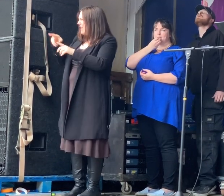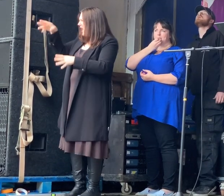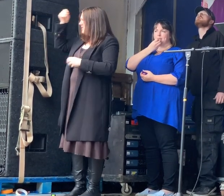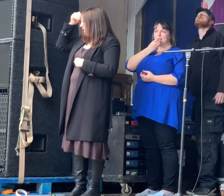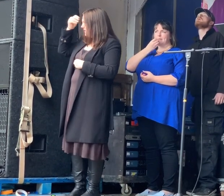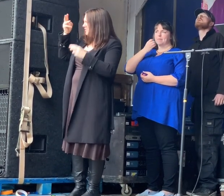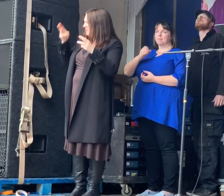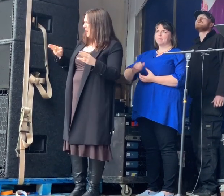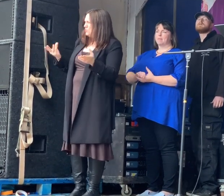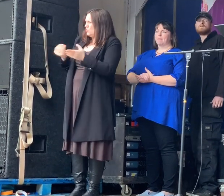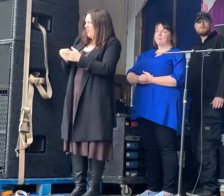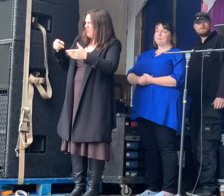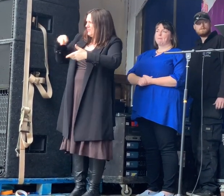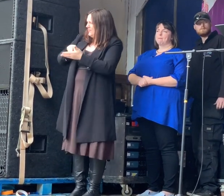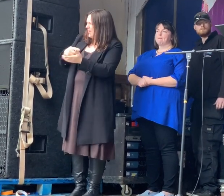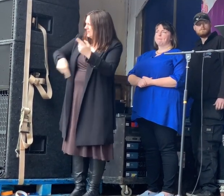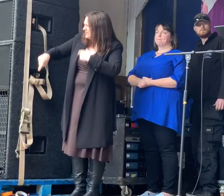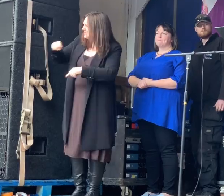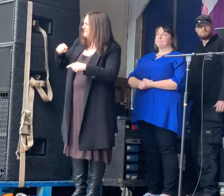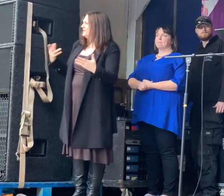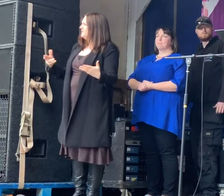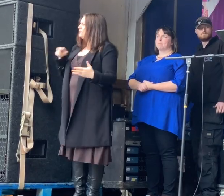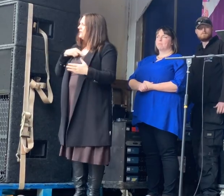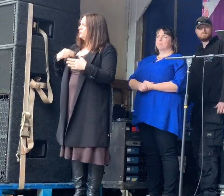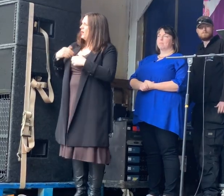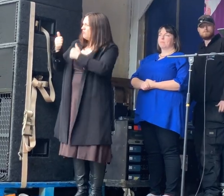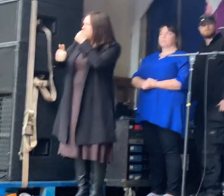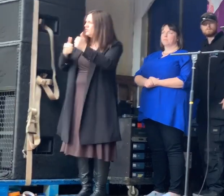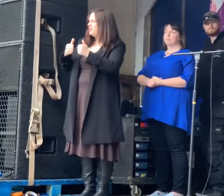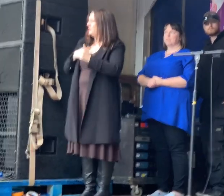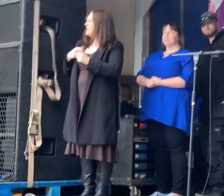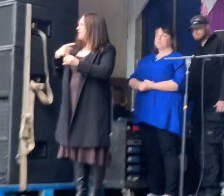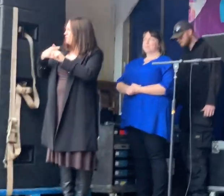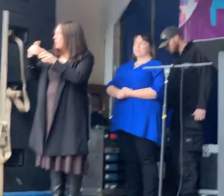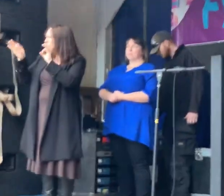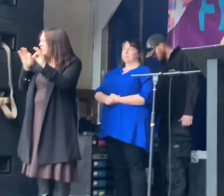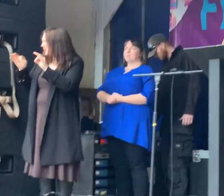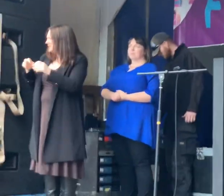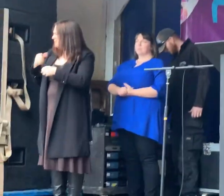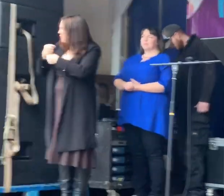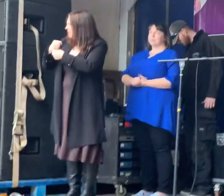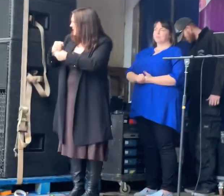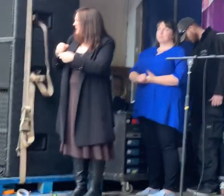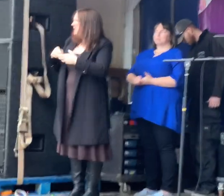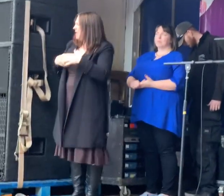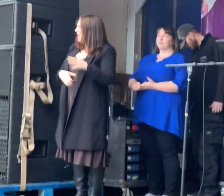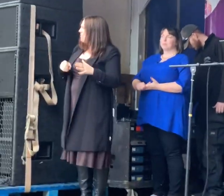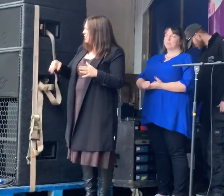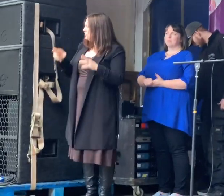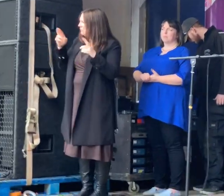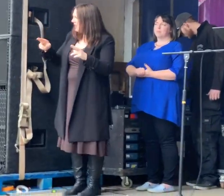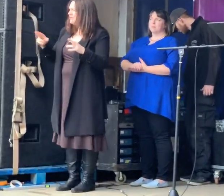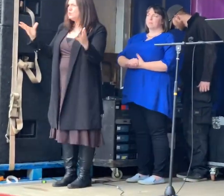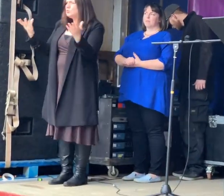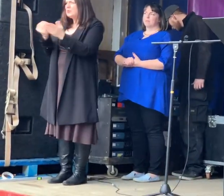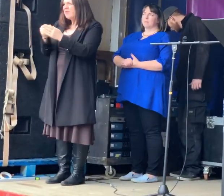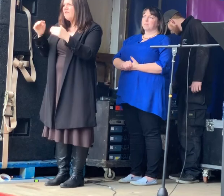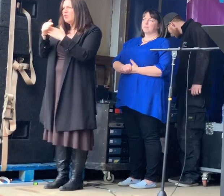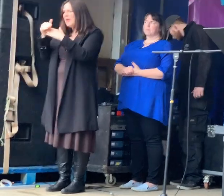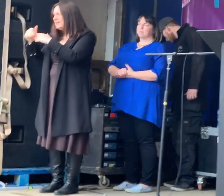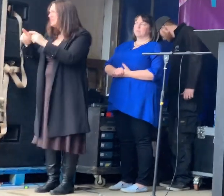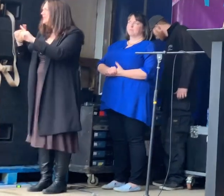standing together, to appreciate the pro-choice movement, abortion rights campaign, the Together for Yes groups